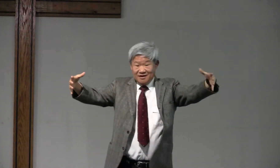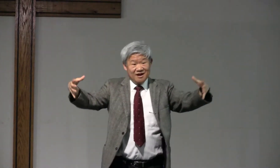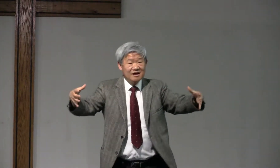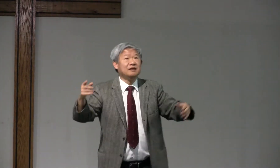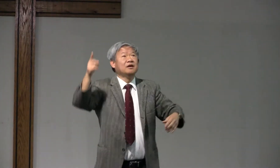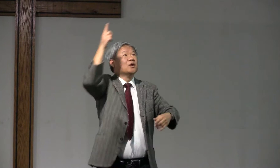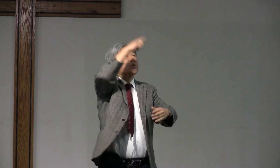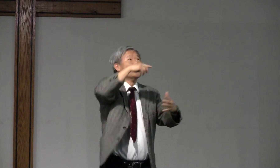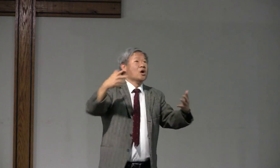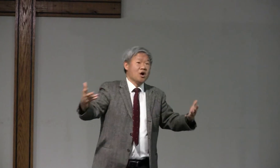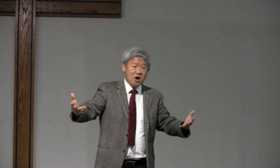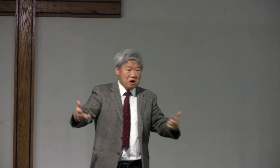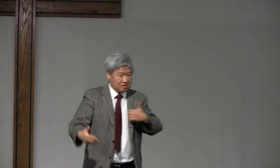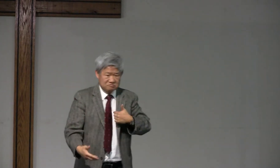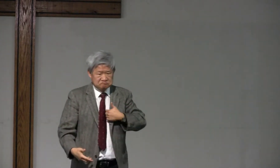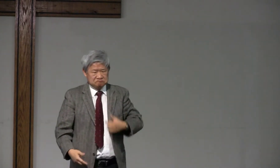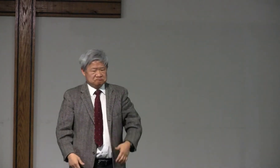Now today,